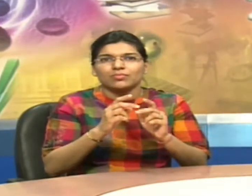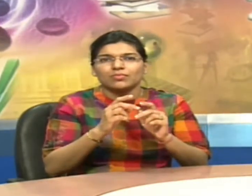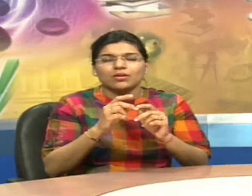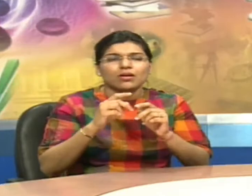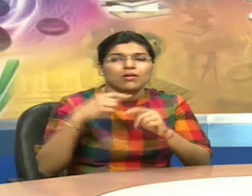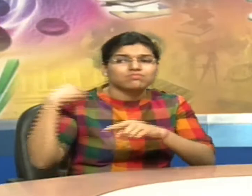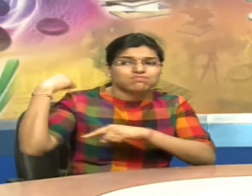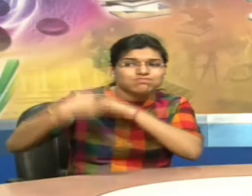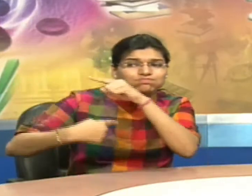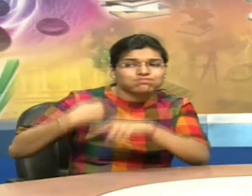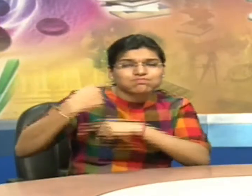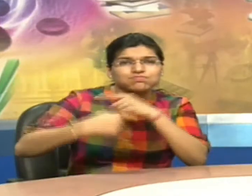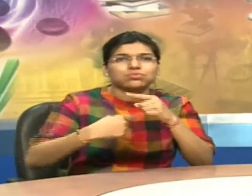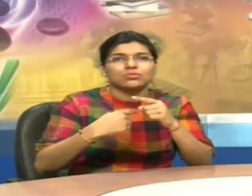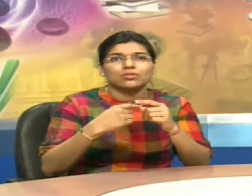his religion,